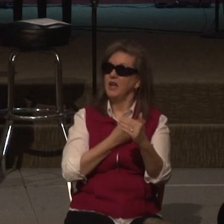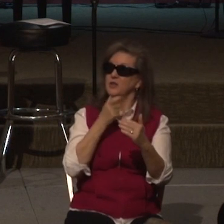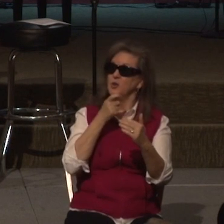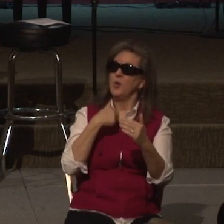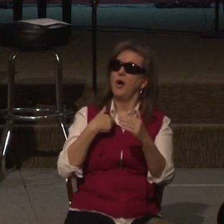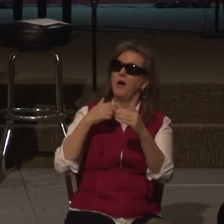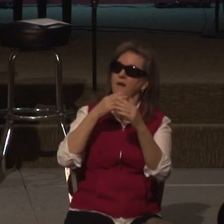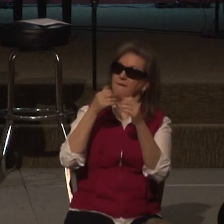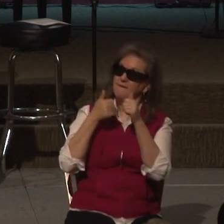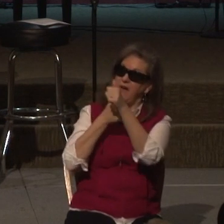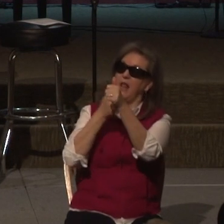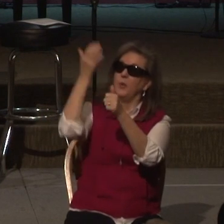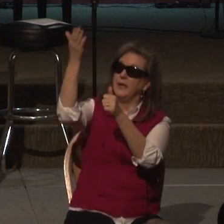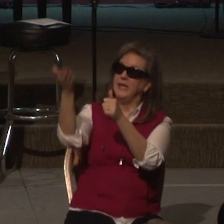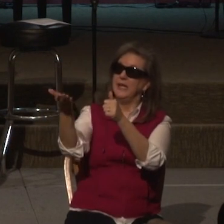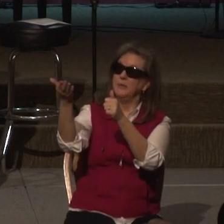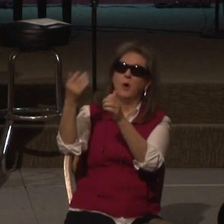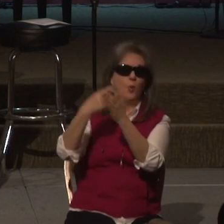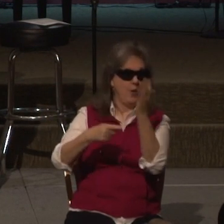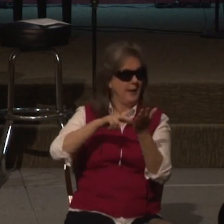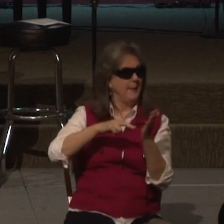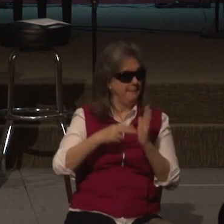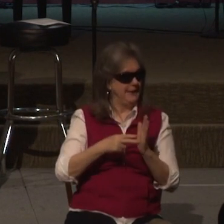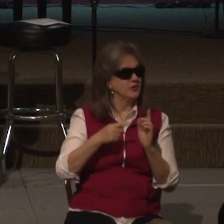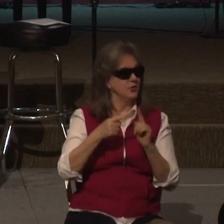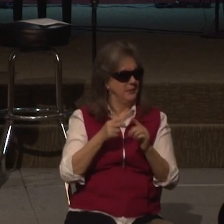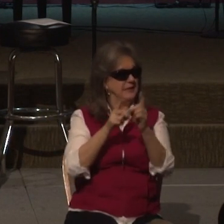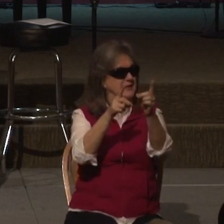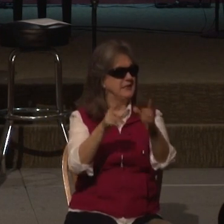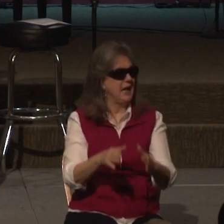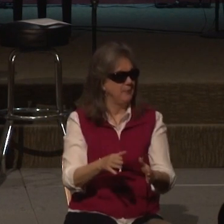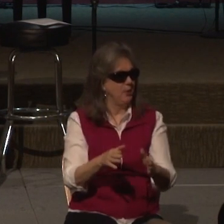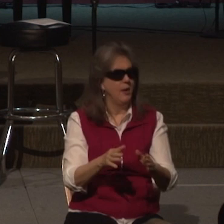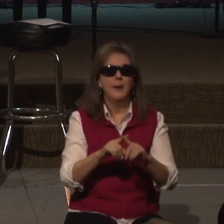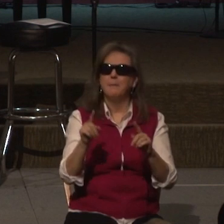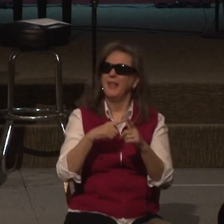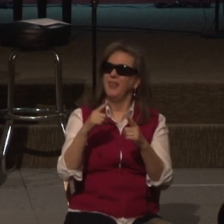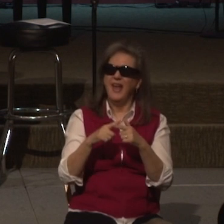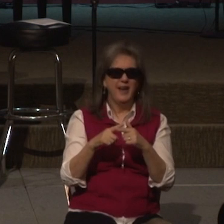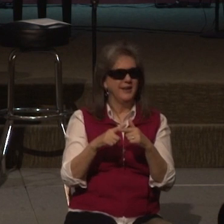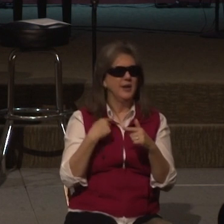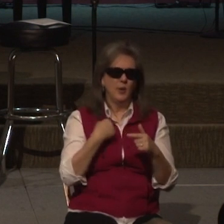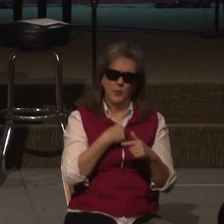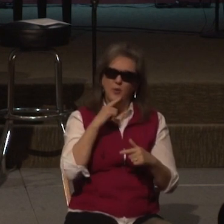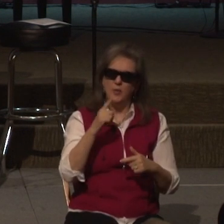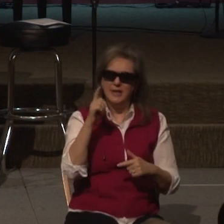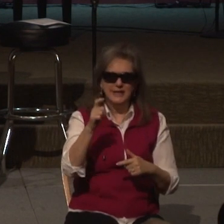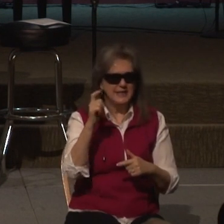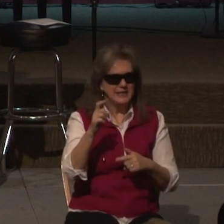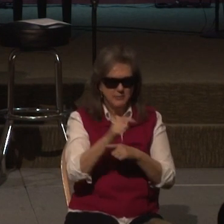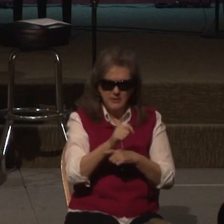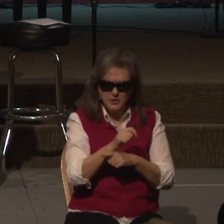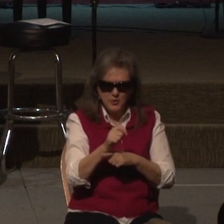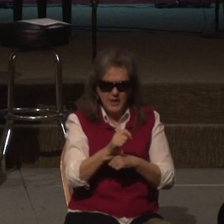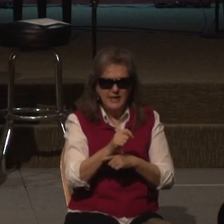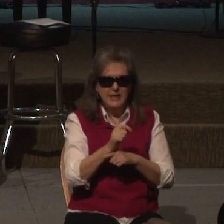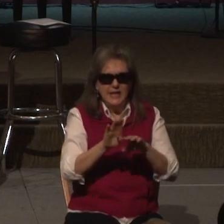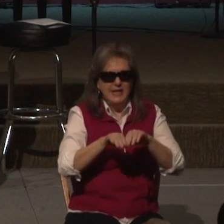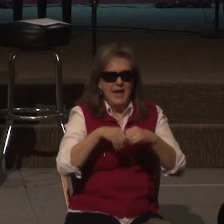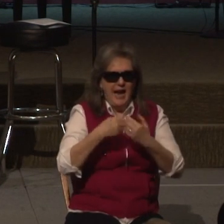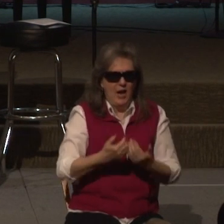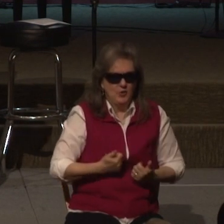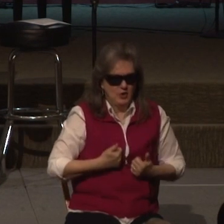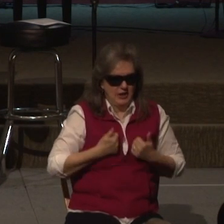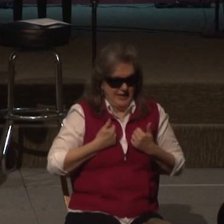followers of what it means to be a disciple. But then we followed that up and said, you know, that we really need to be trained in how to actually live that